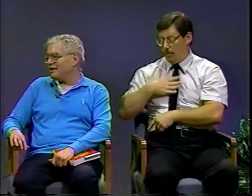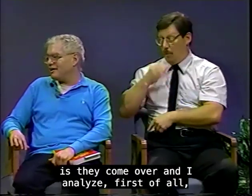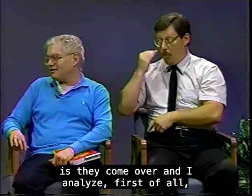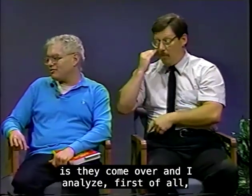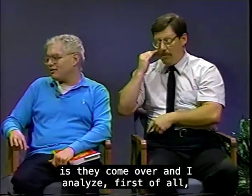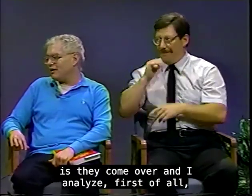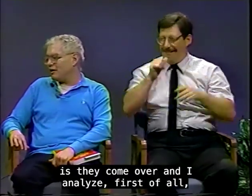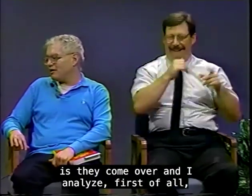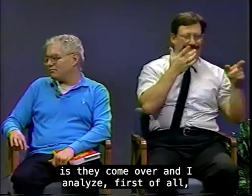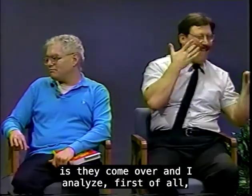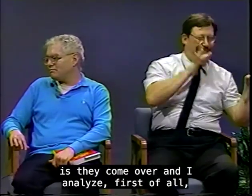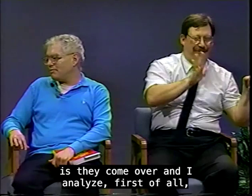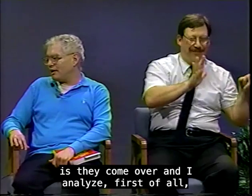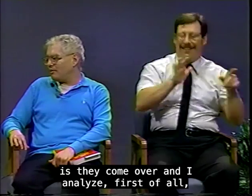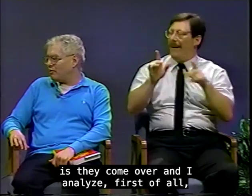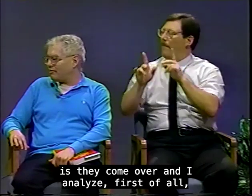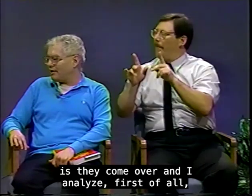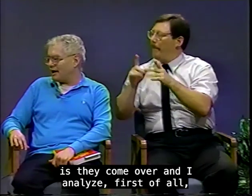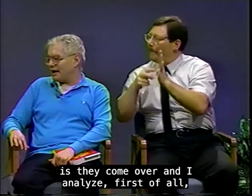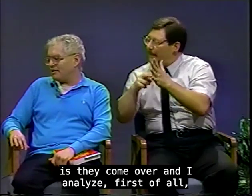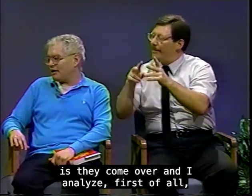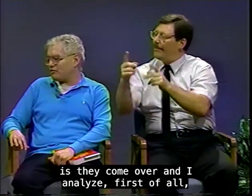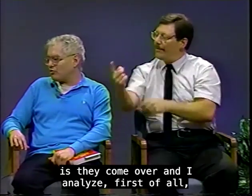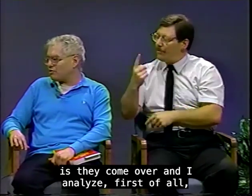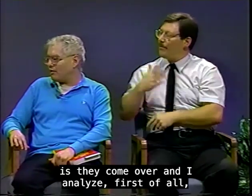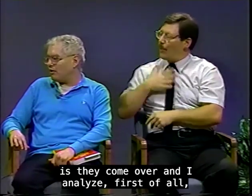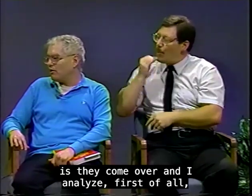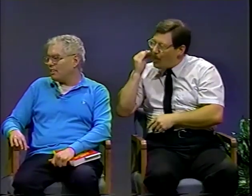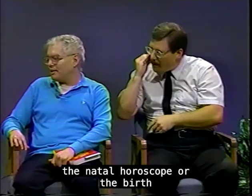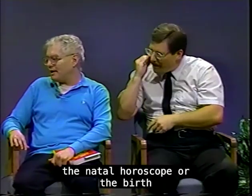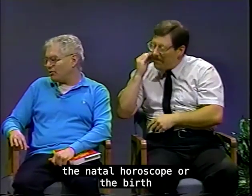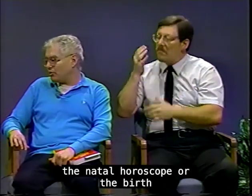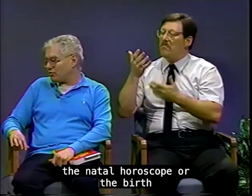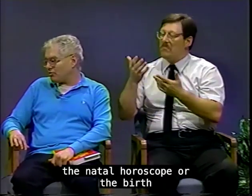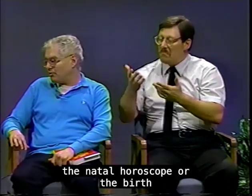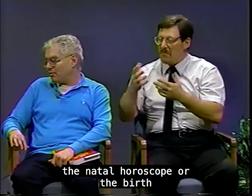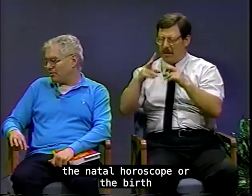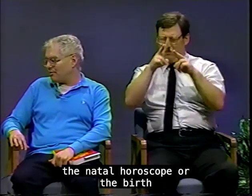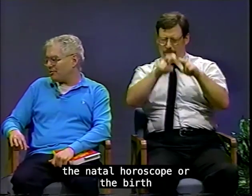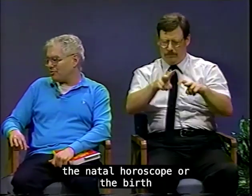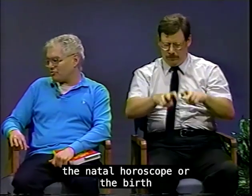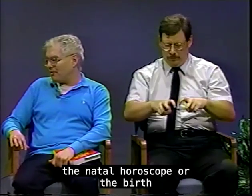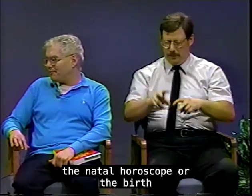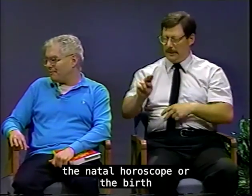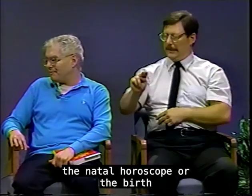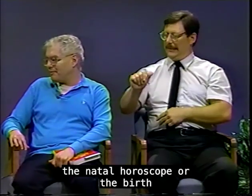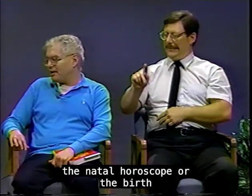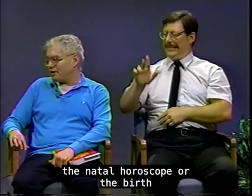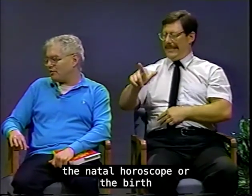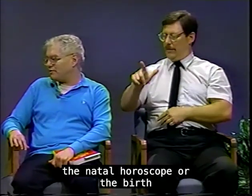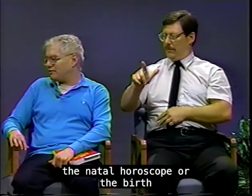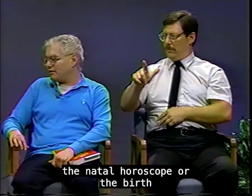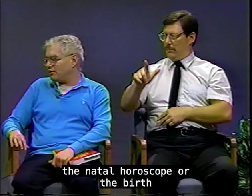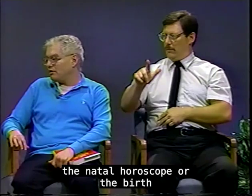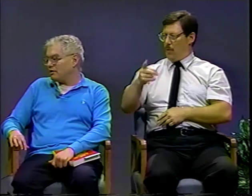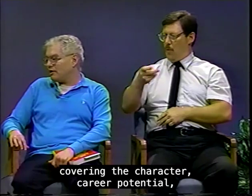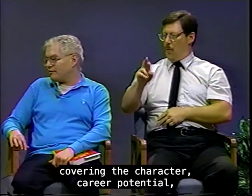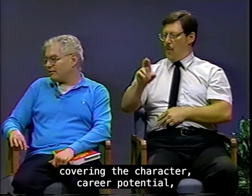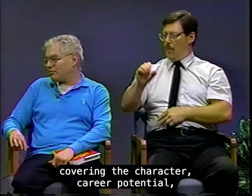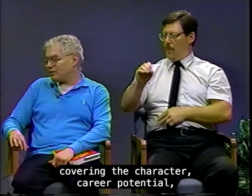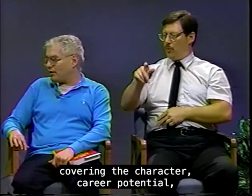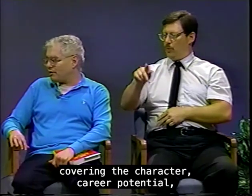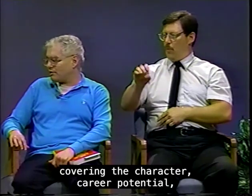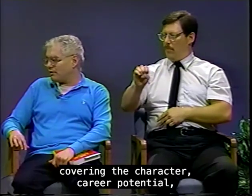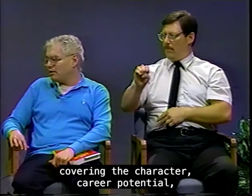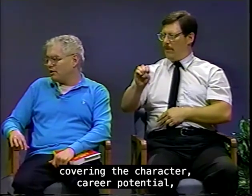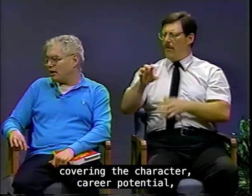state, is they come over and I analyze, first of all, the natal horoscope, or the birth horoscope, in great detail,